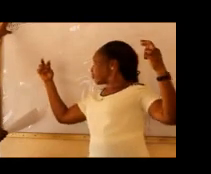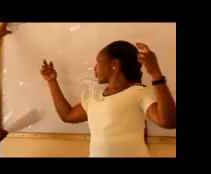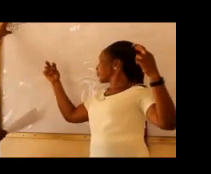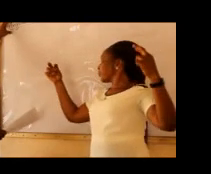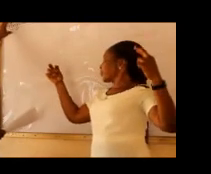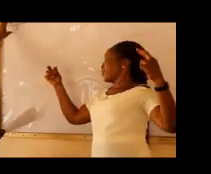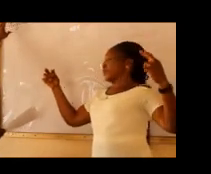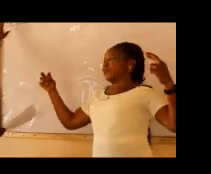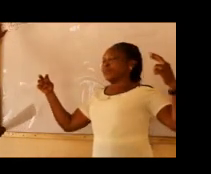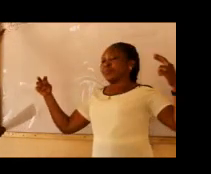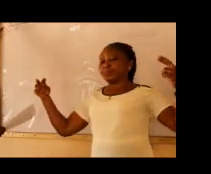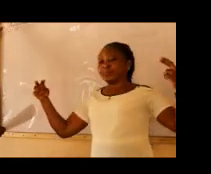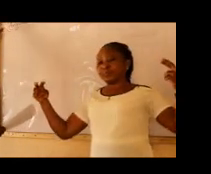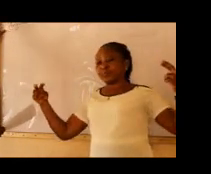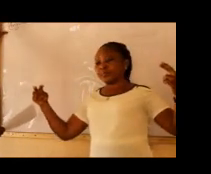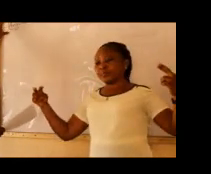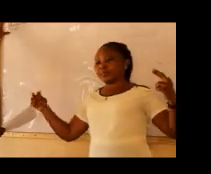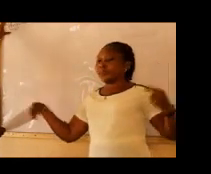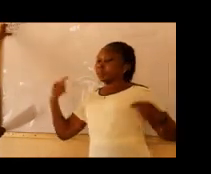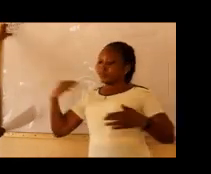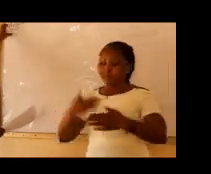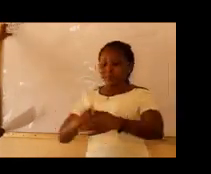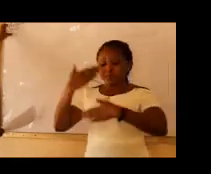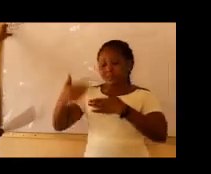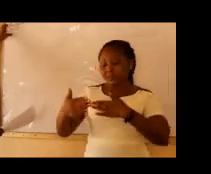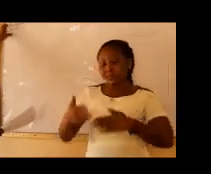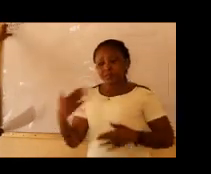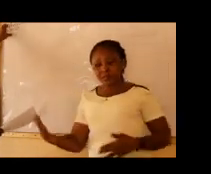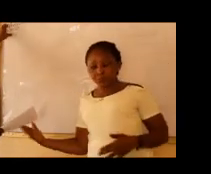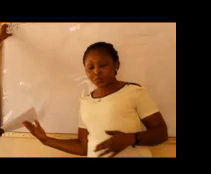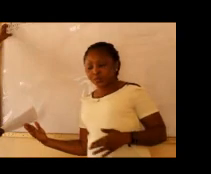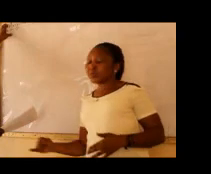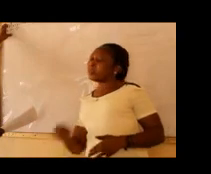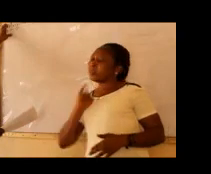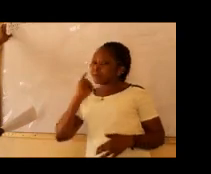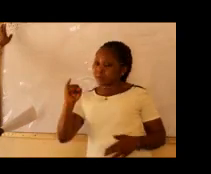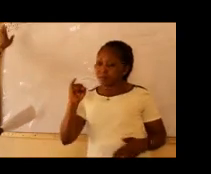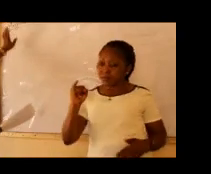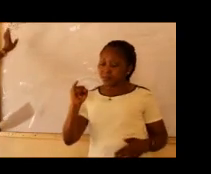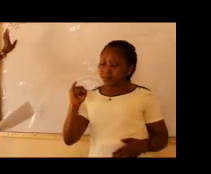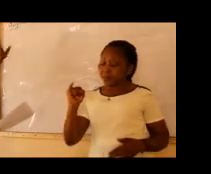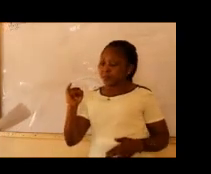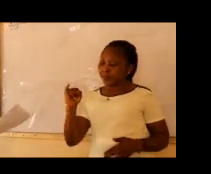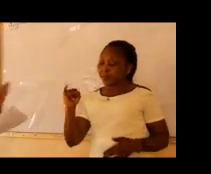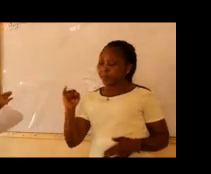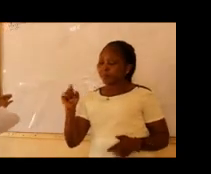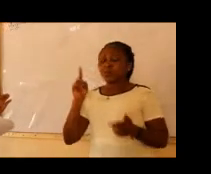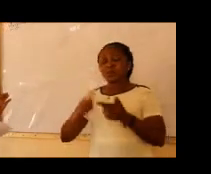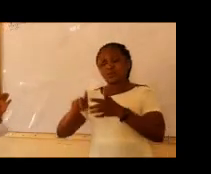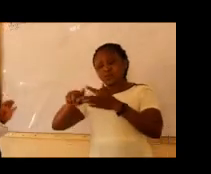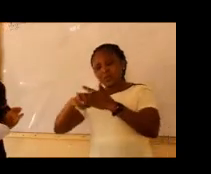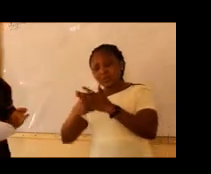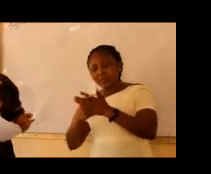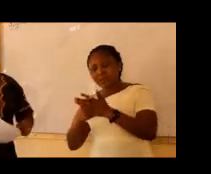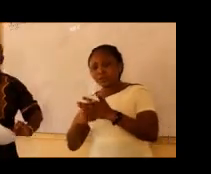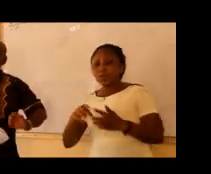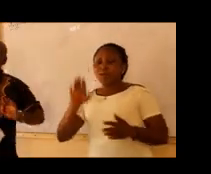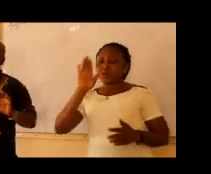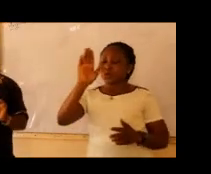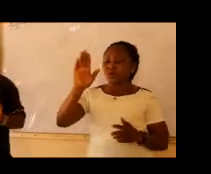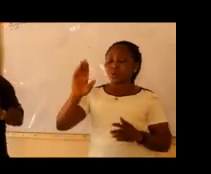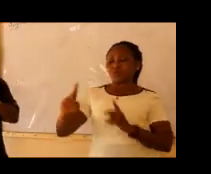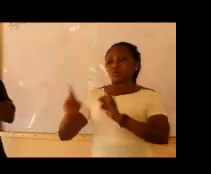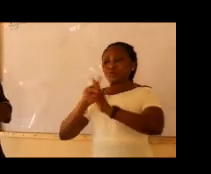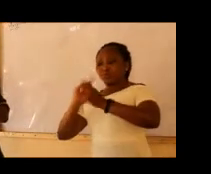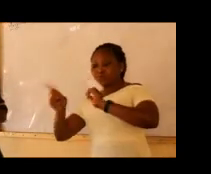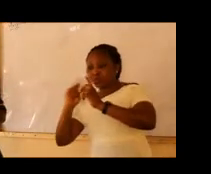you, the next thing is to start your argument,